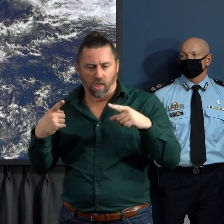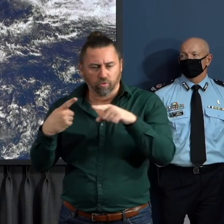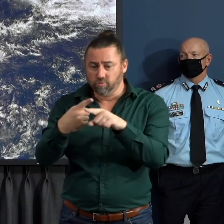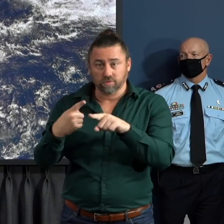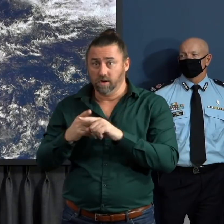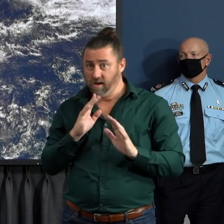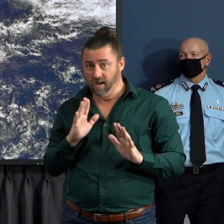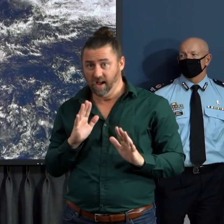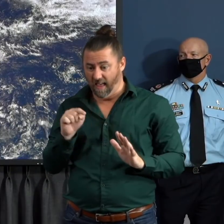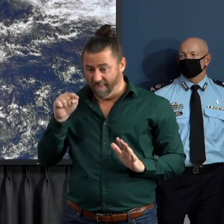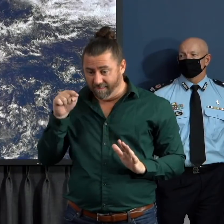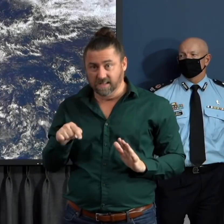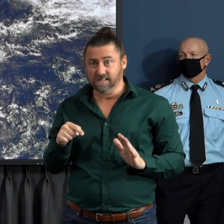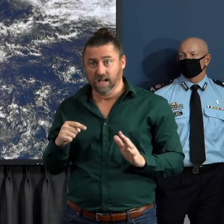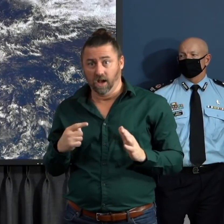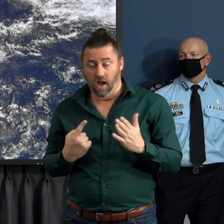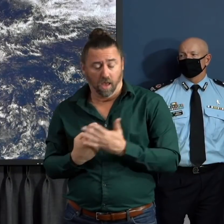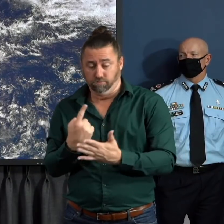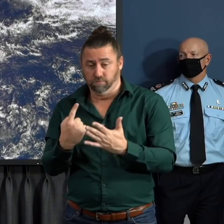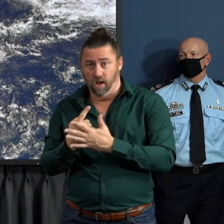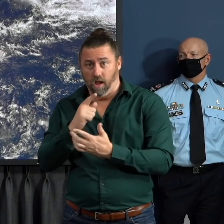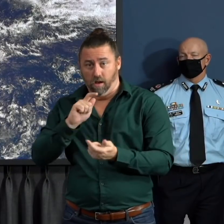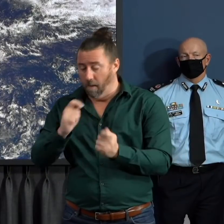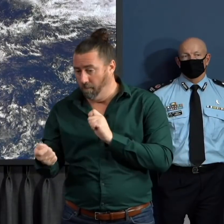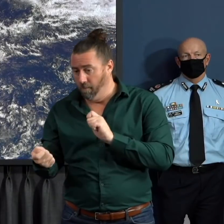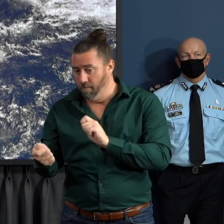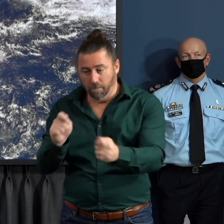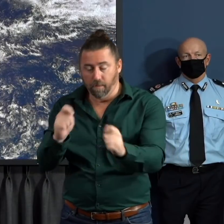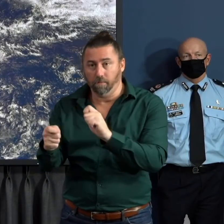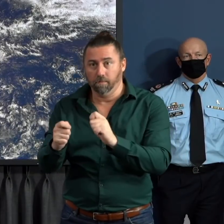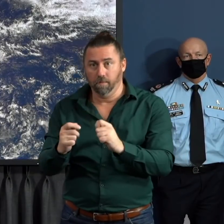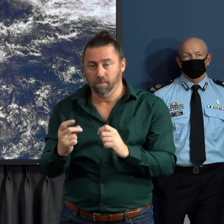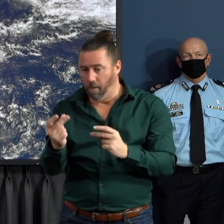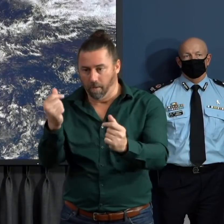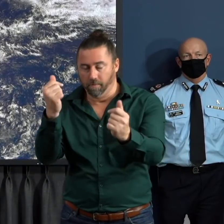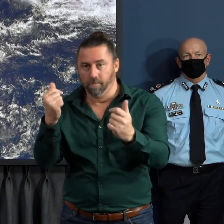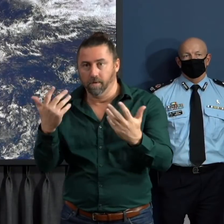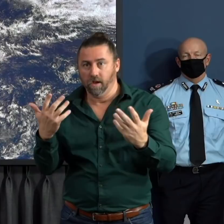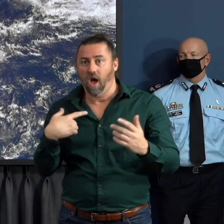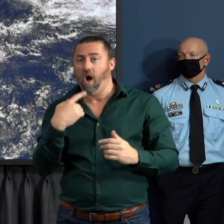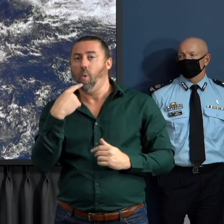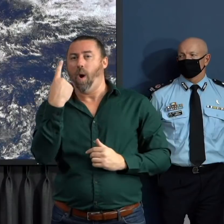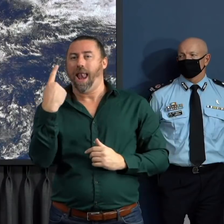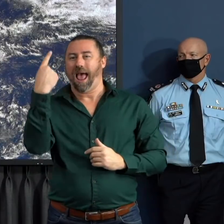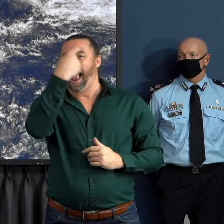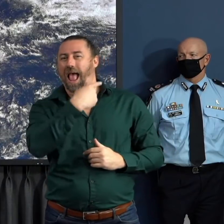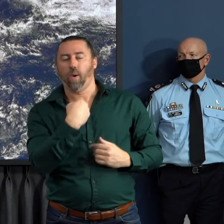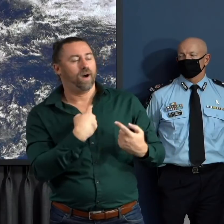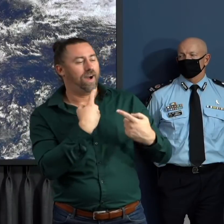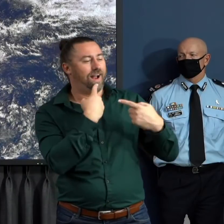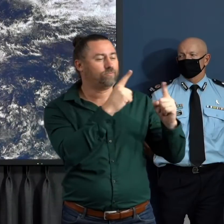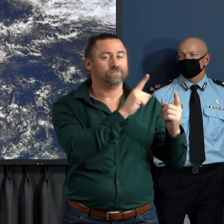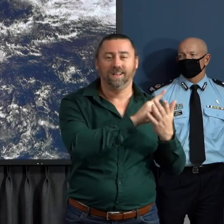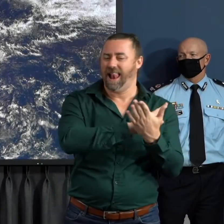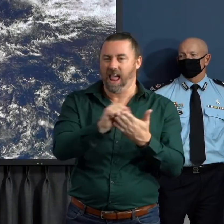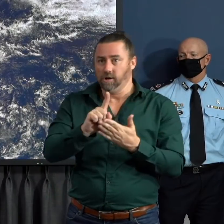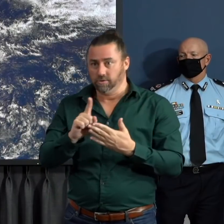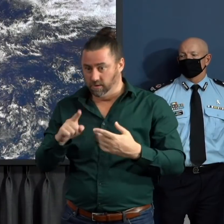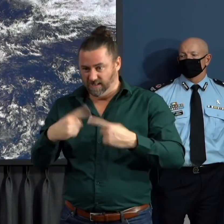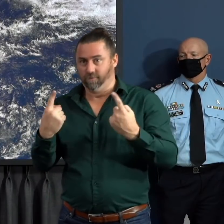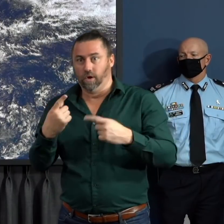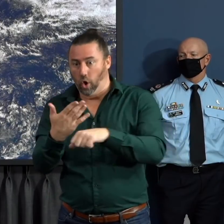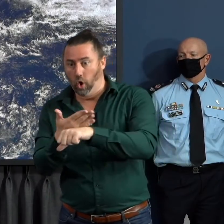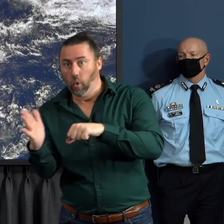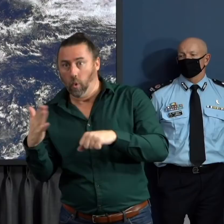situation. Information that is 1 hour old is out of date. Things change on an hourly basis. So, of